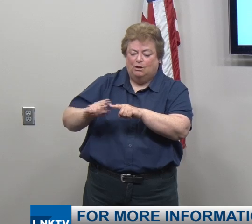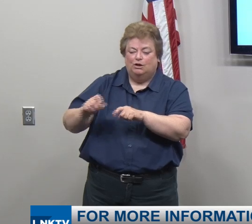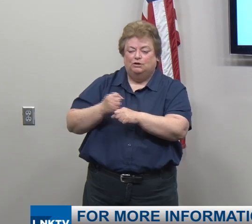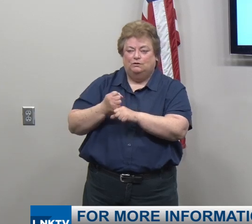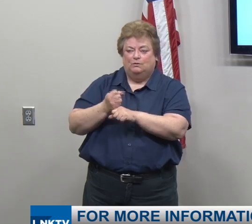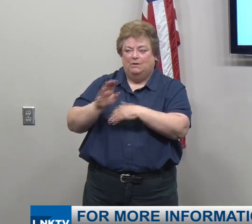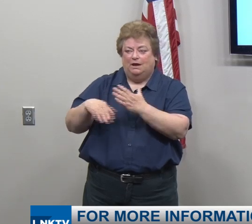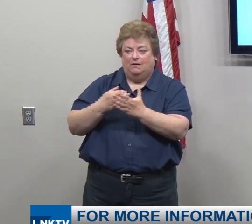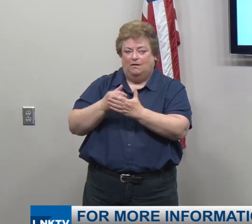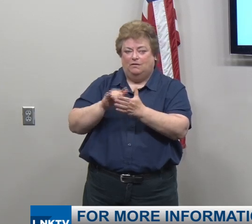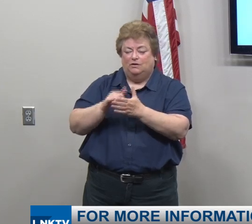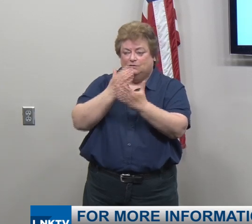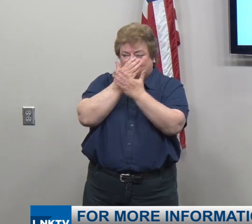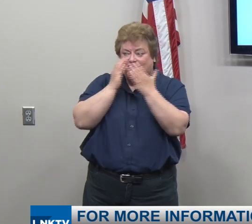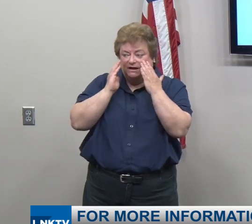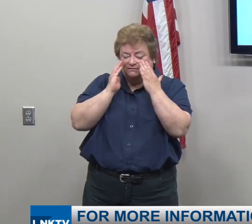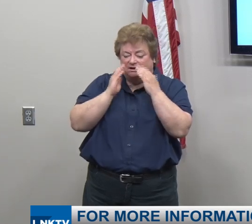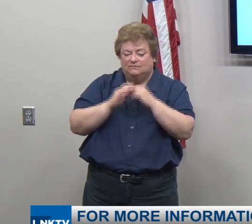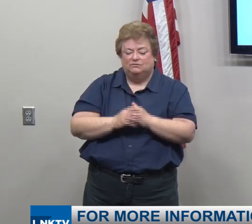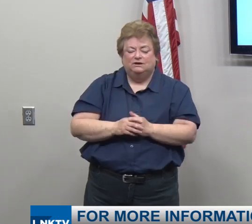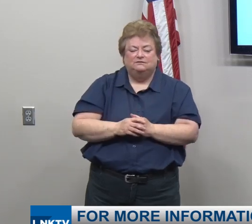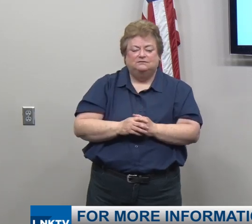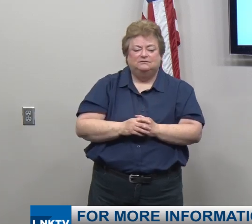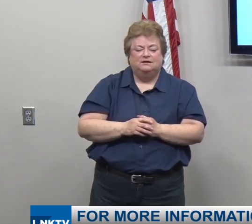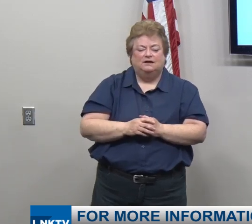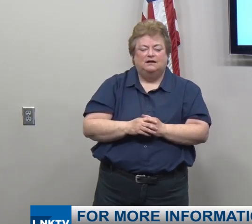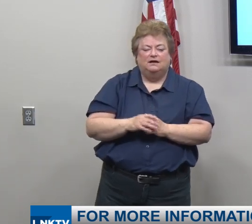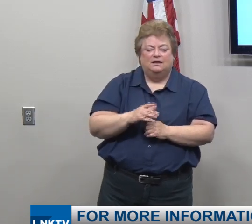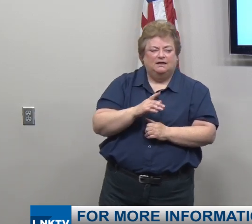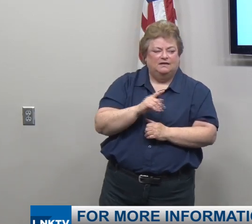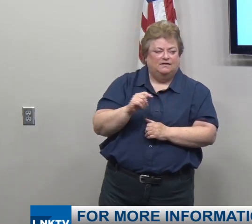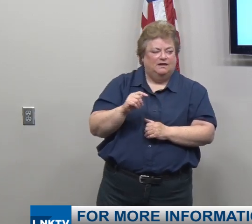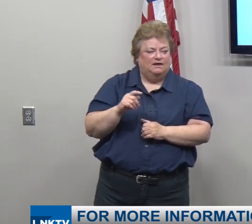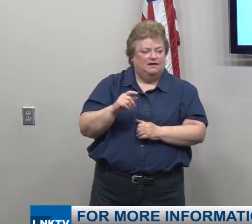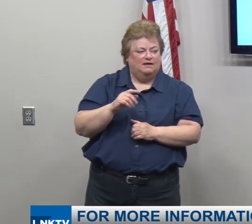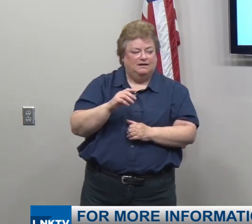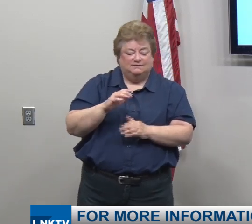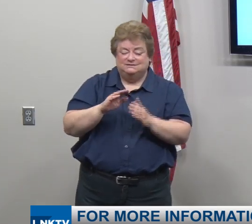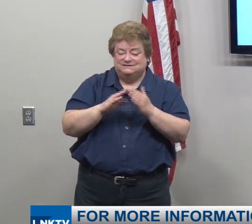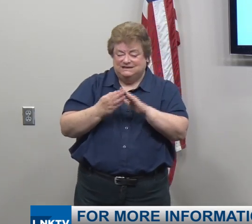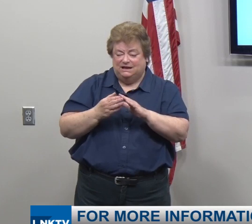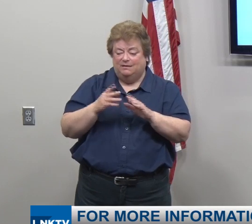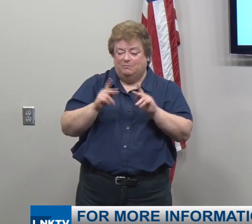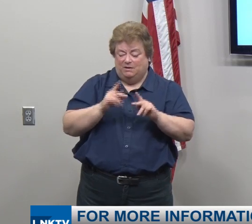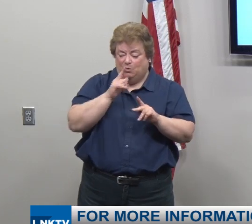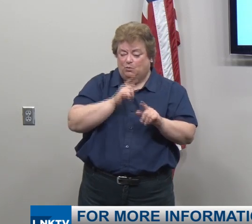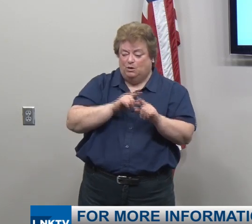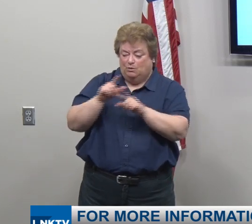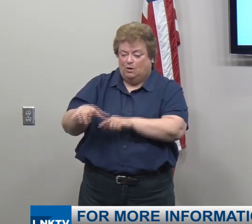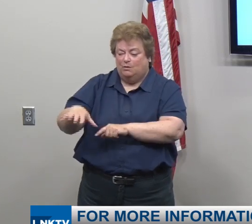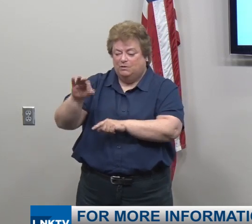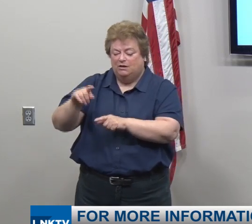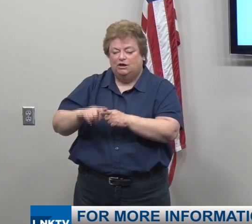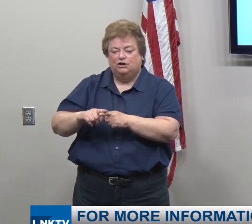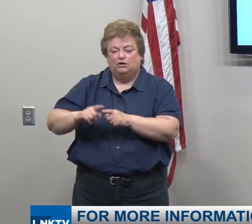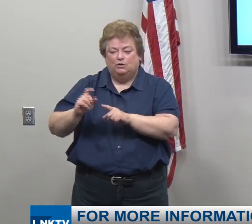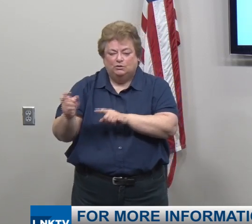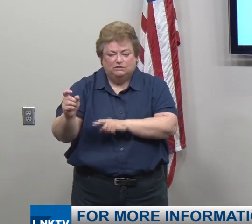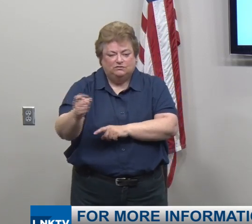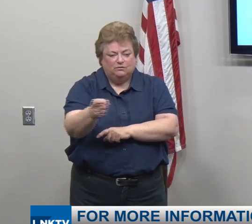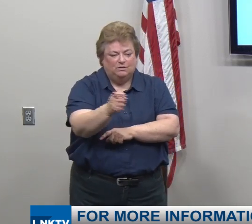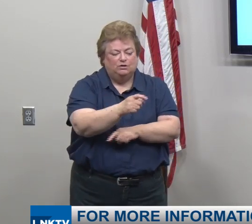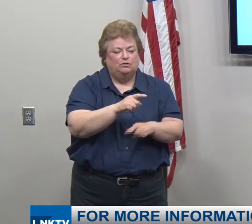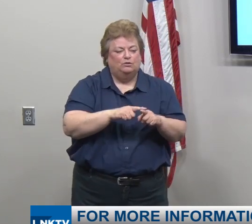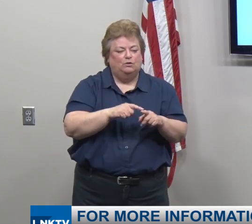face coverings. Our city's unified command staff will pick them up and distribute them to Lincoln Fire and Rescue, Lincoln Police Department, and